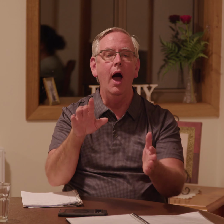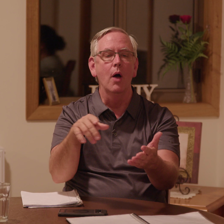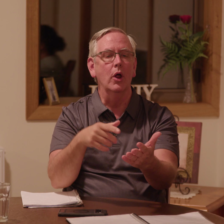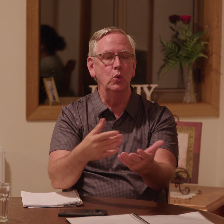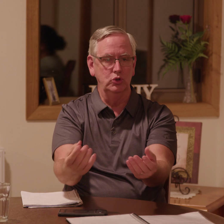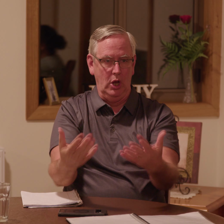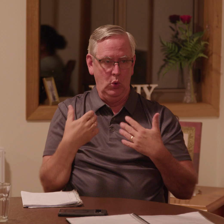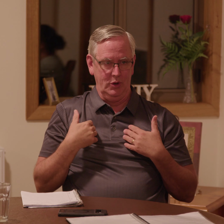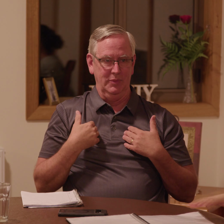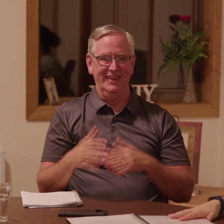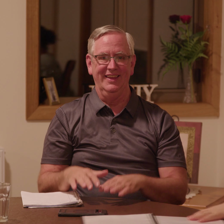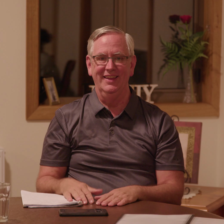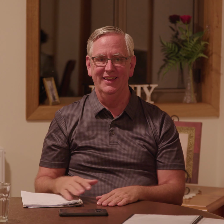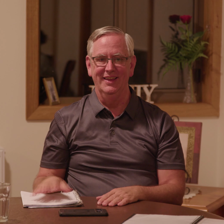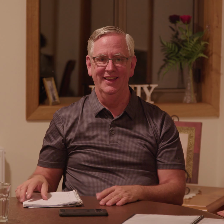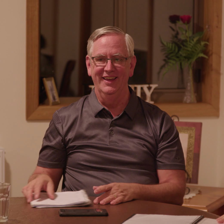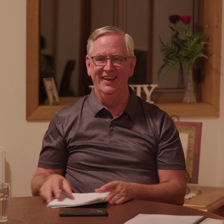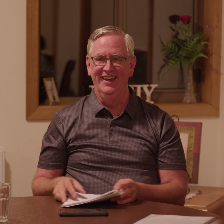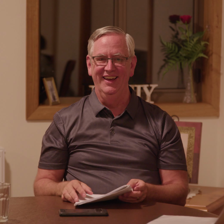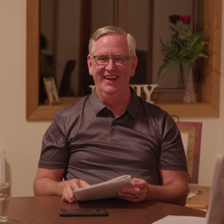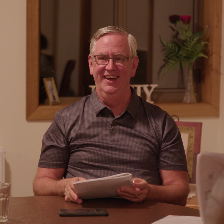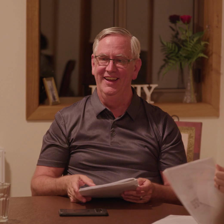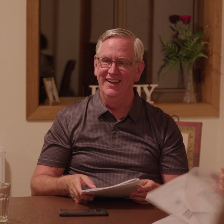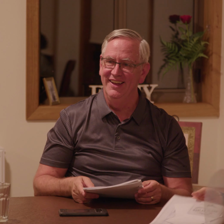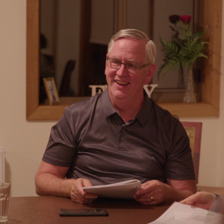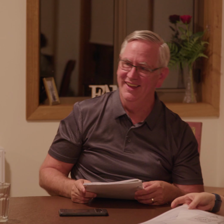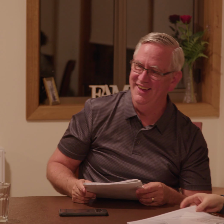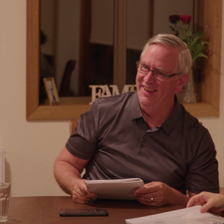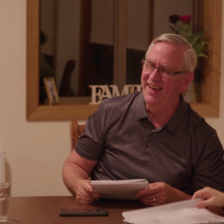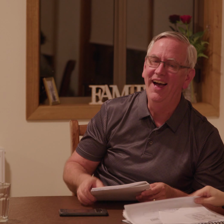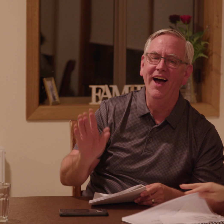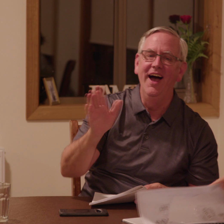Feel a bit like I should have taught you.